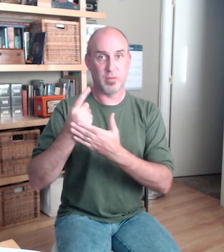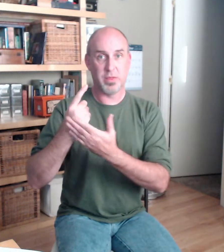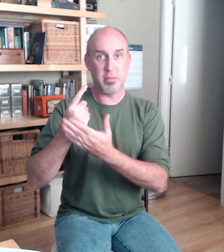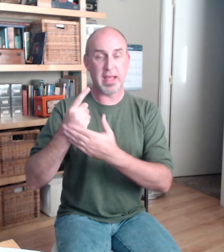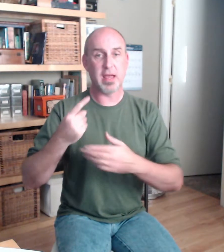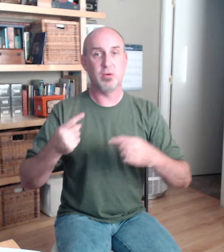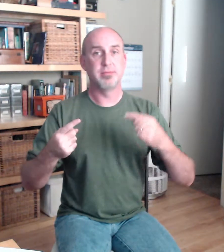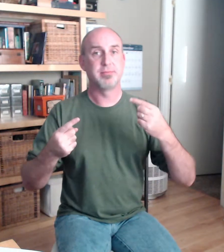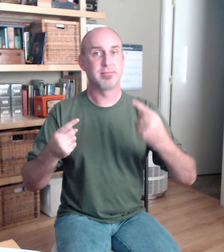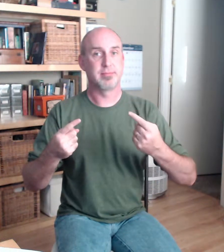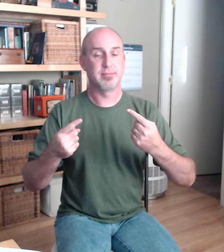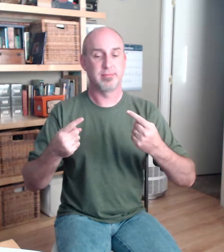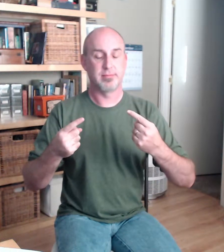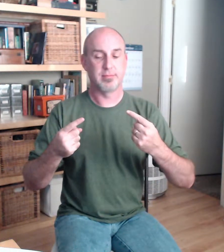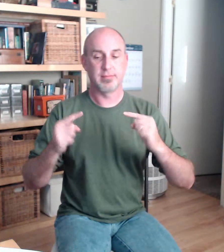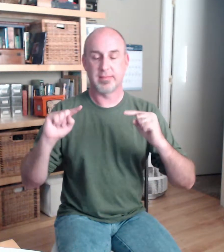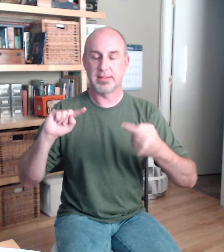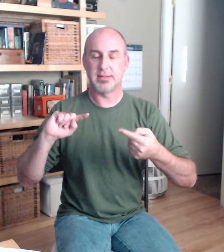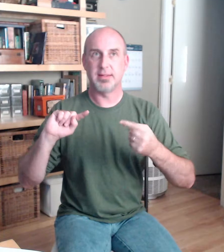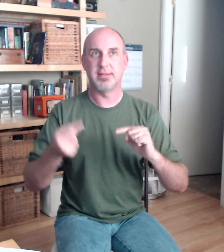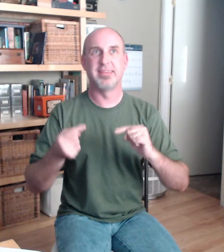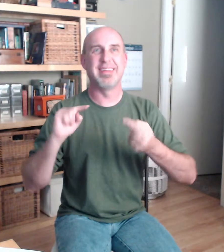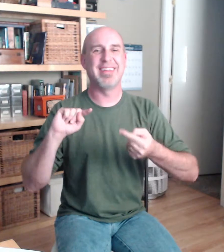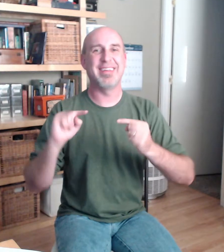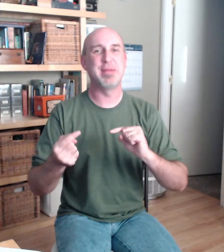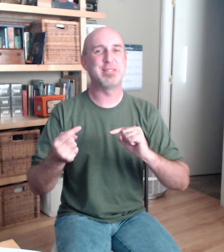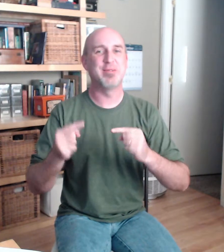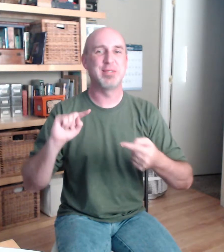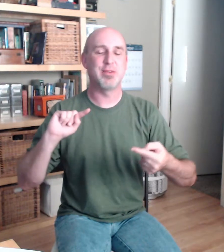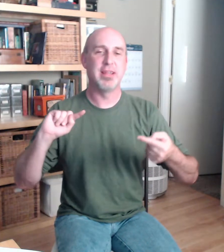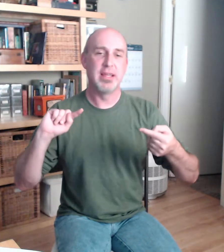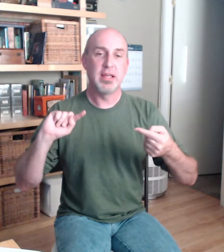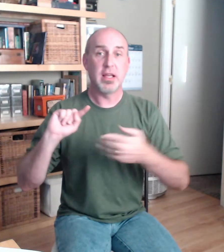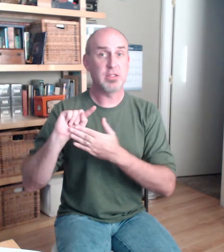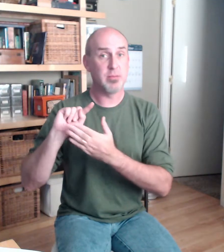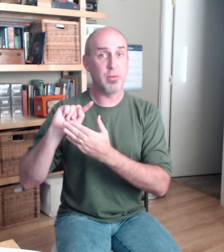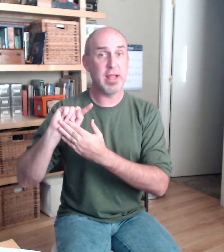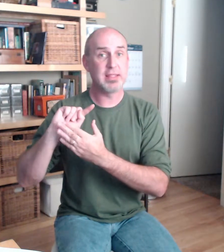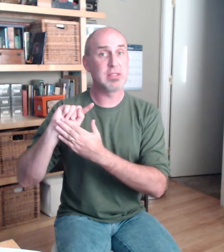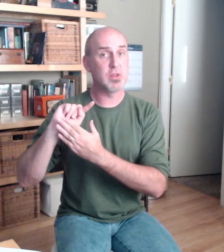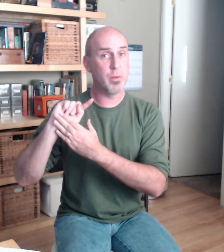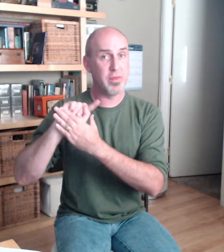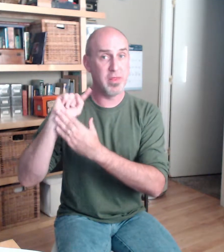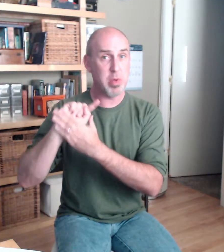with the back out. Let's see. Make sure I'm doing this right. Actually, my right hand's going to start with the